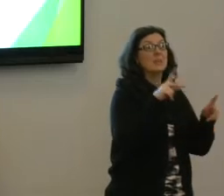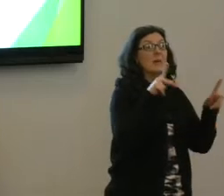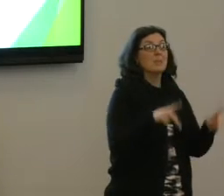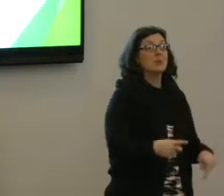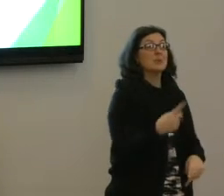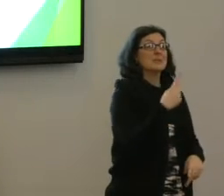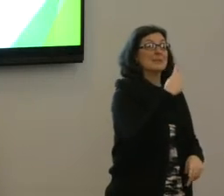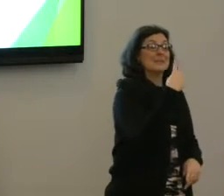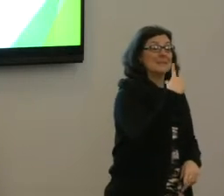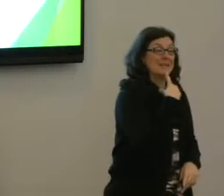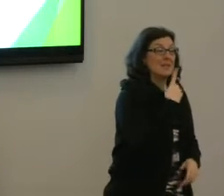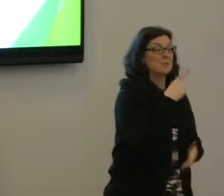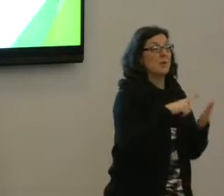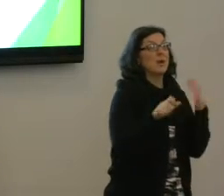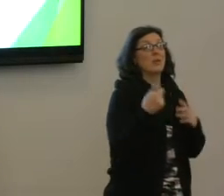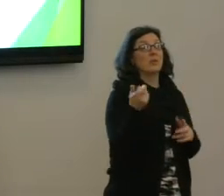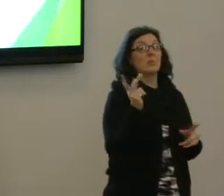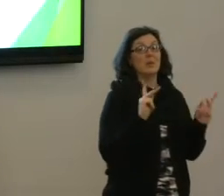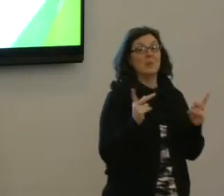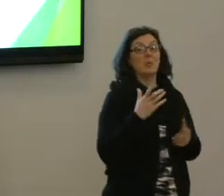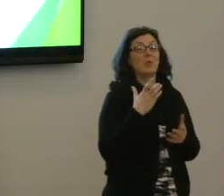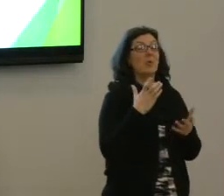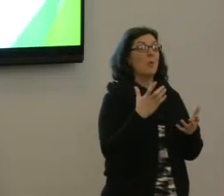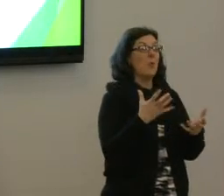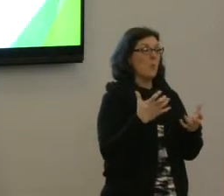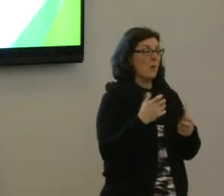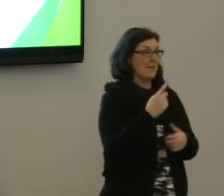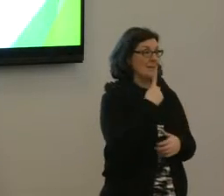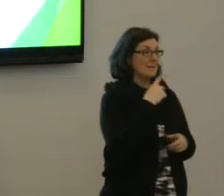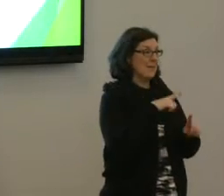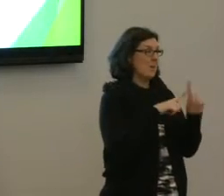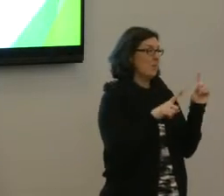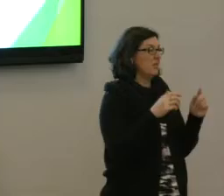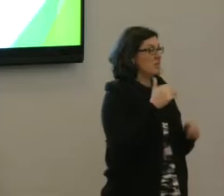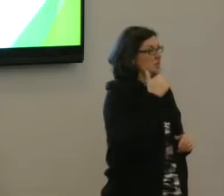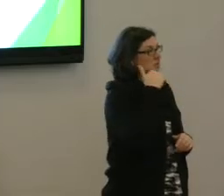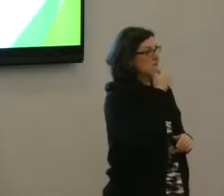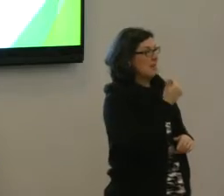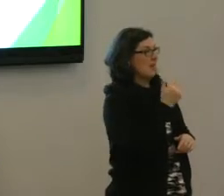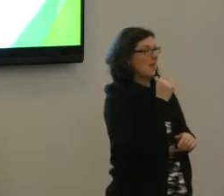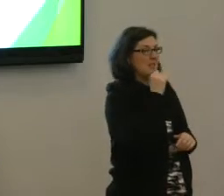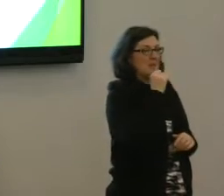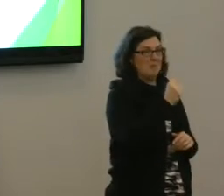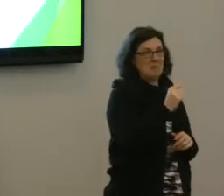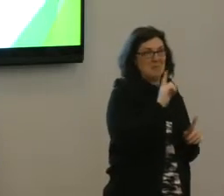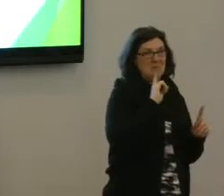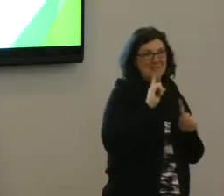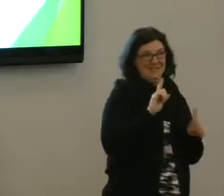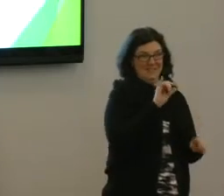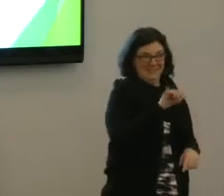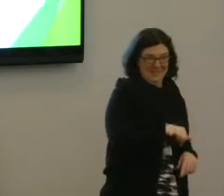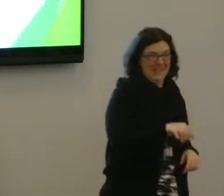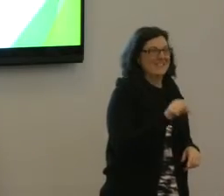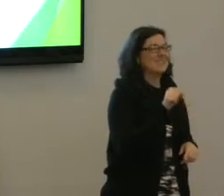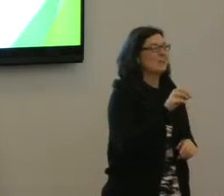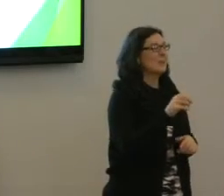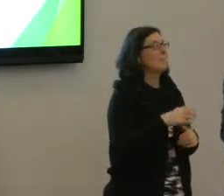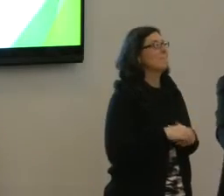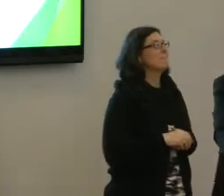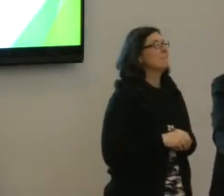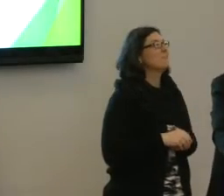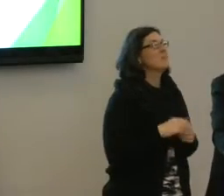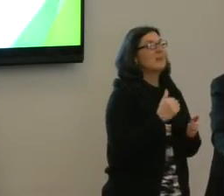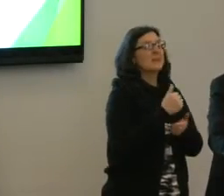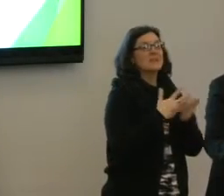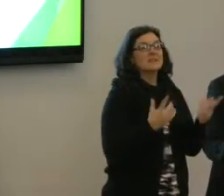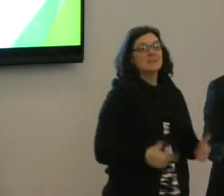else wishes they could say, but are too shy to ask that. But it brings again some life